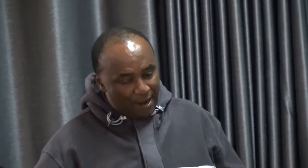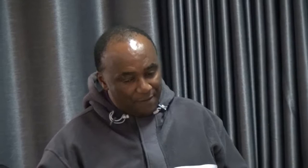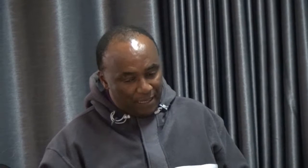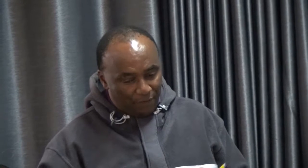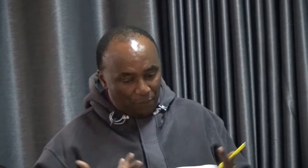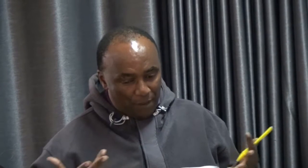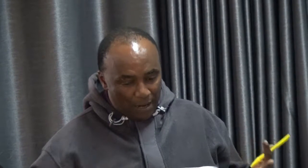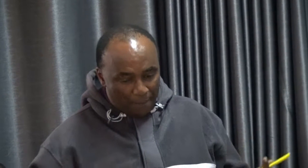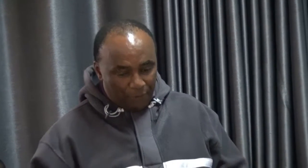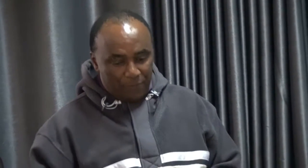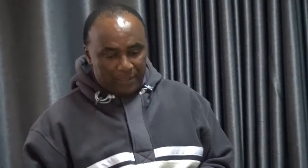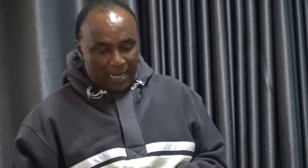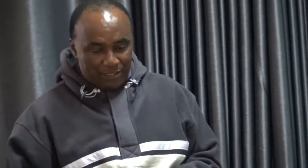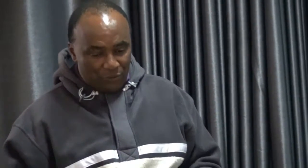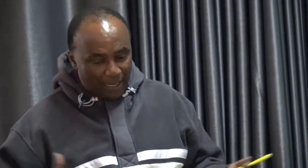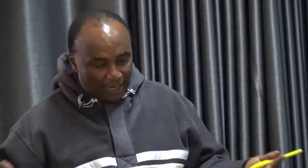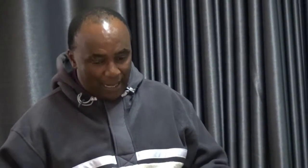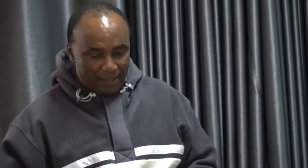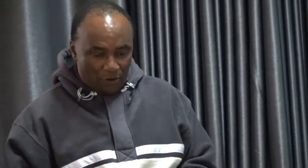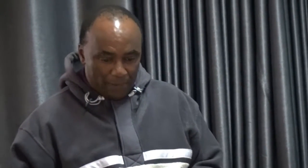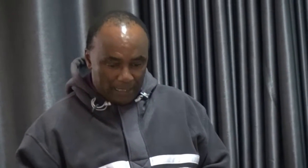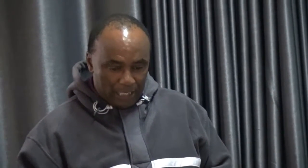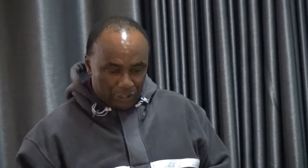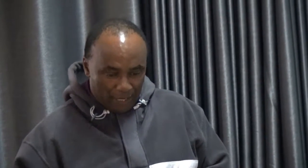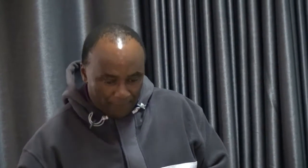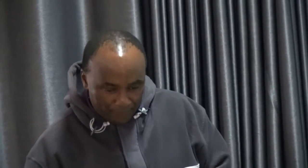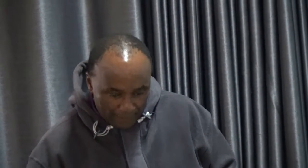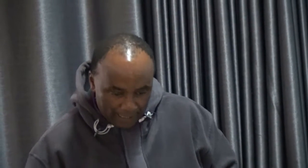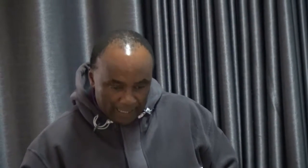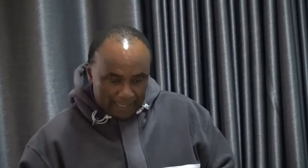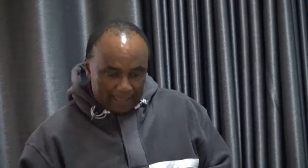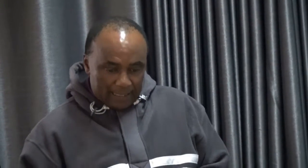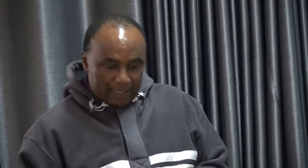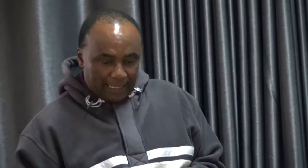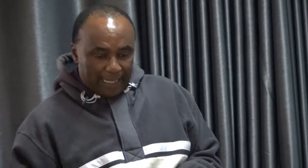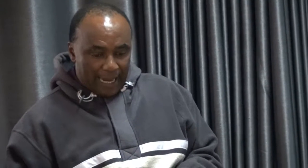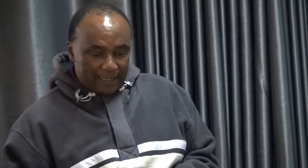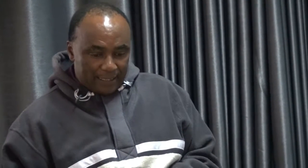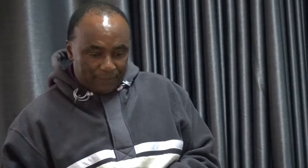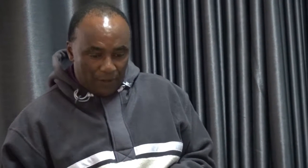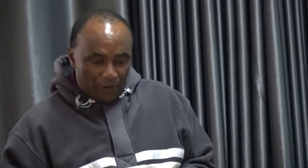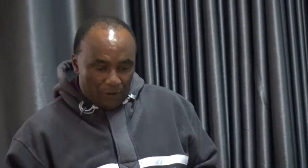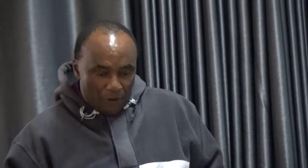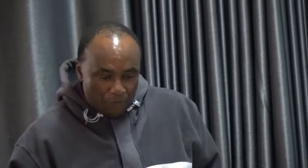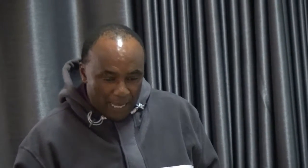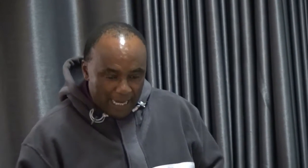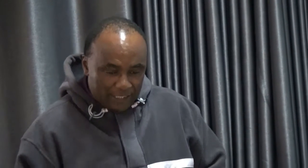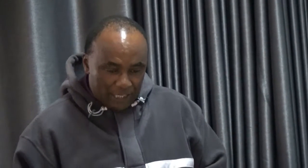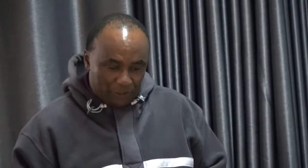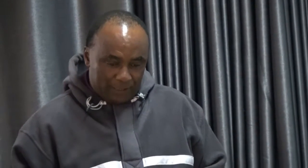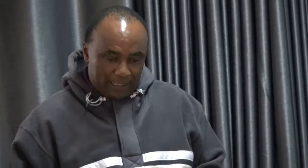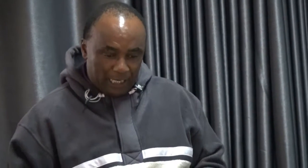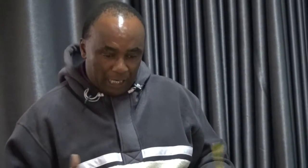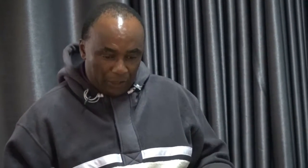they develop appropriate attitude and they cooperate with each other. Second last,